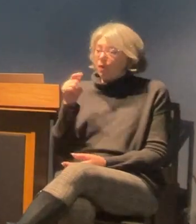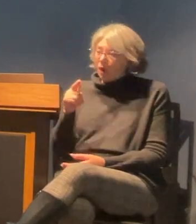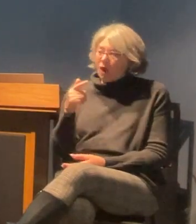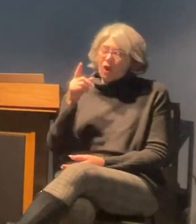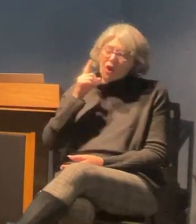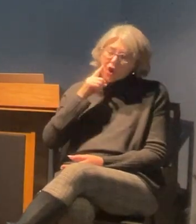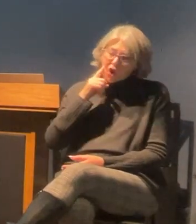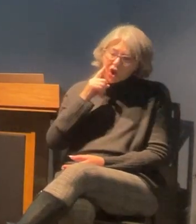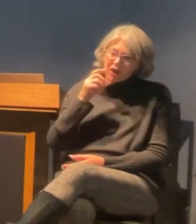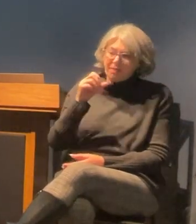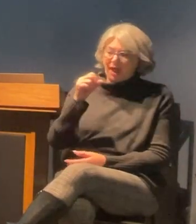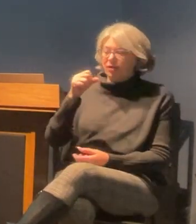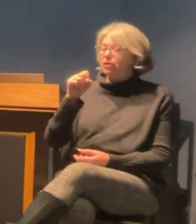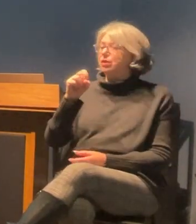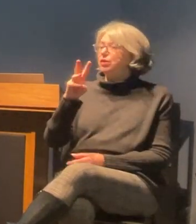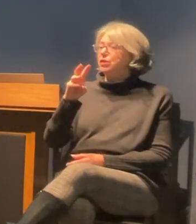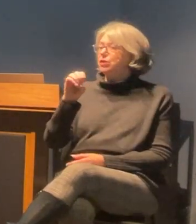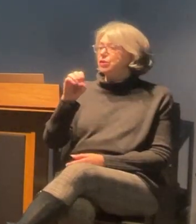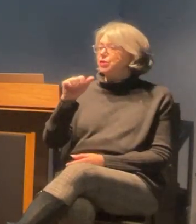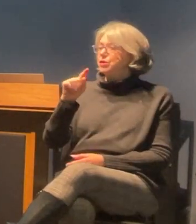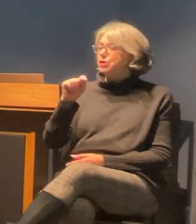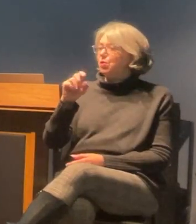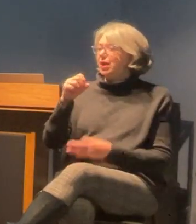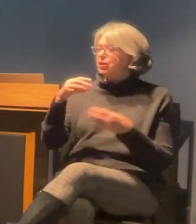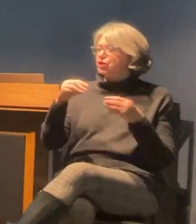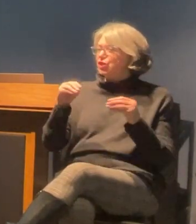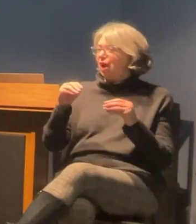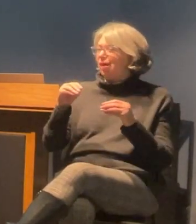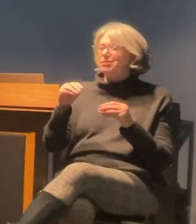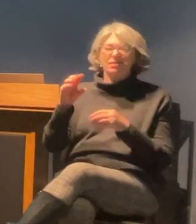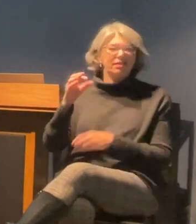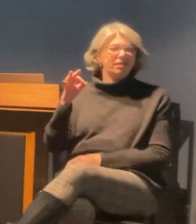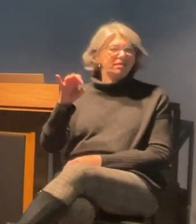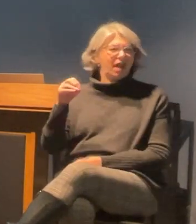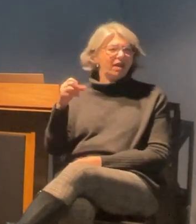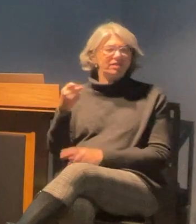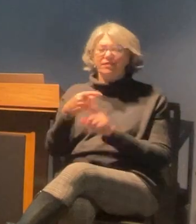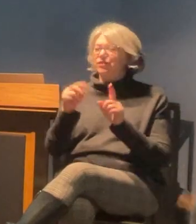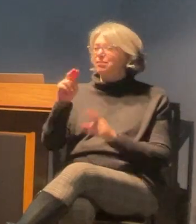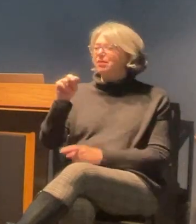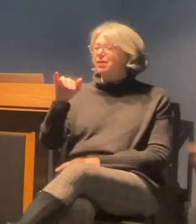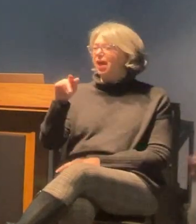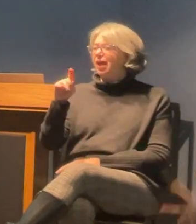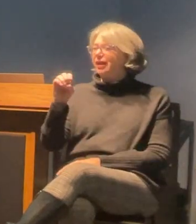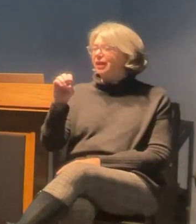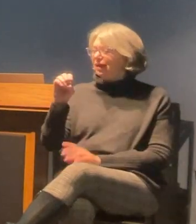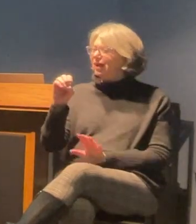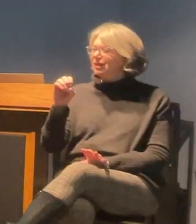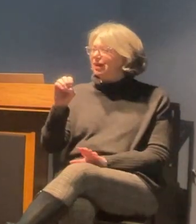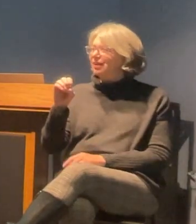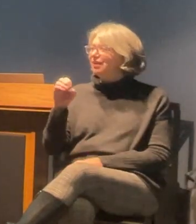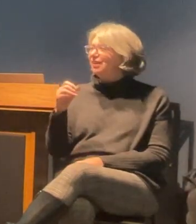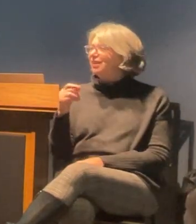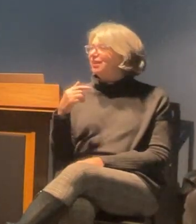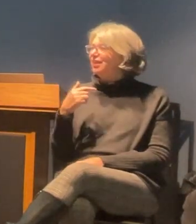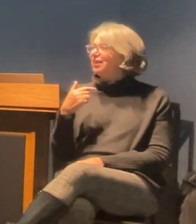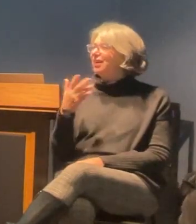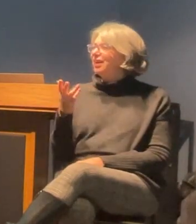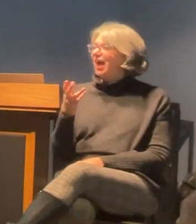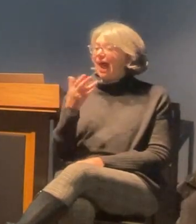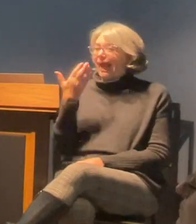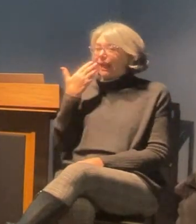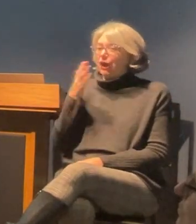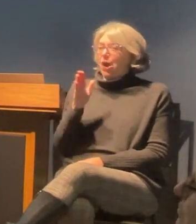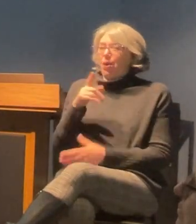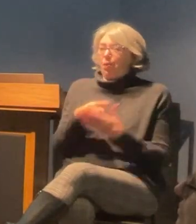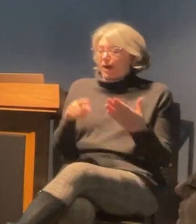heard about sweatshops back in the 90s from Nike and stuff like that. And I felt like I didn't